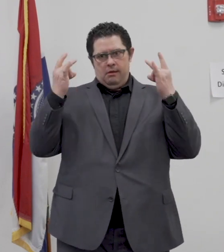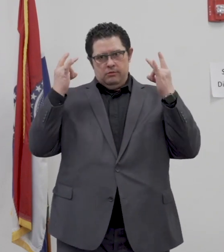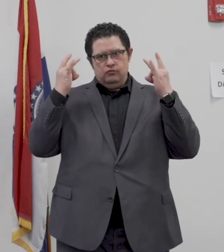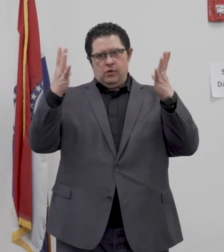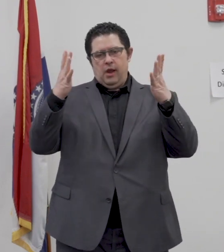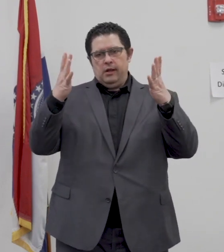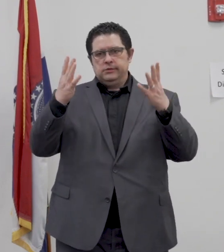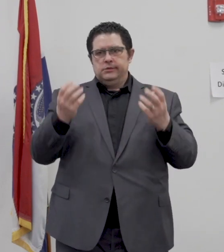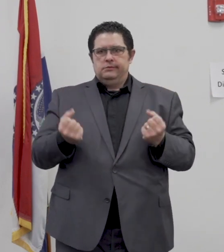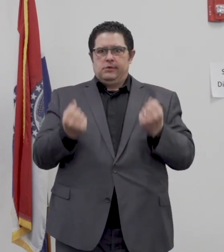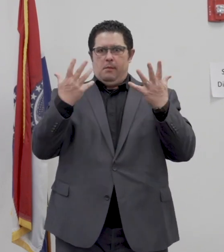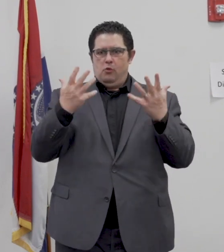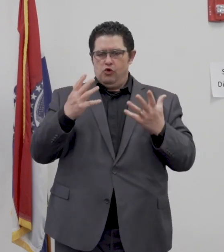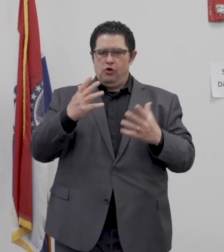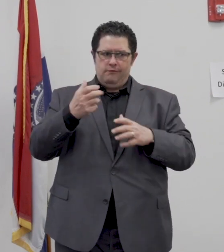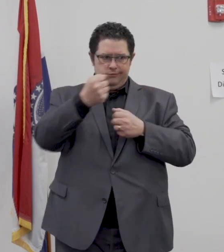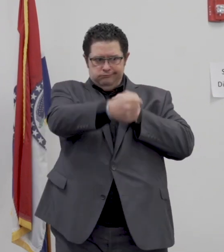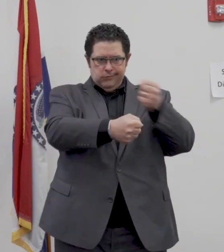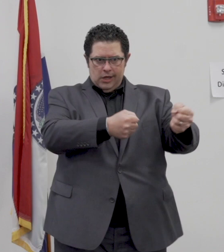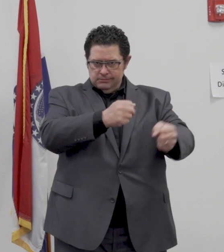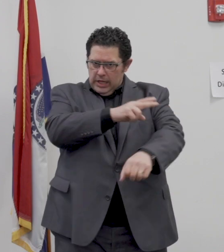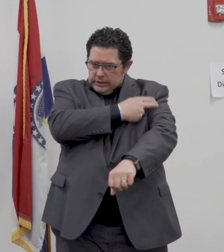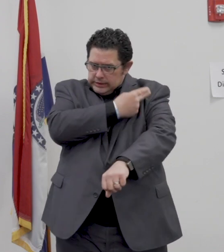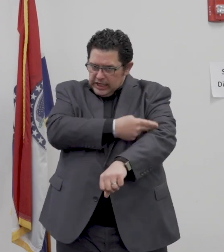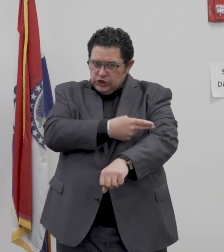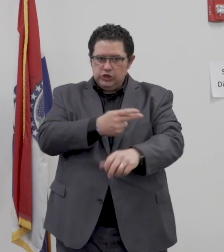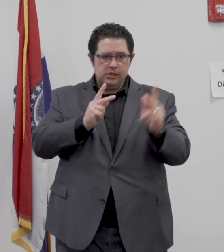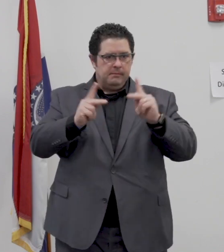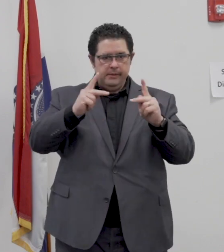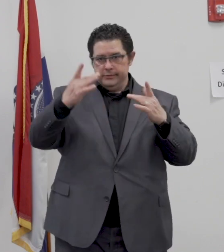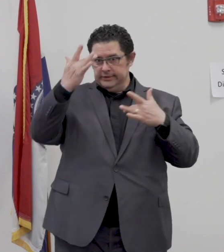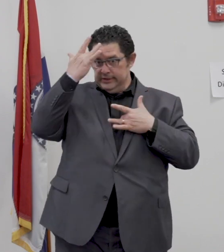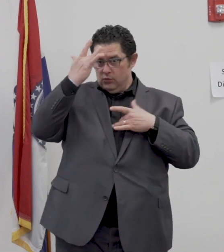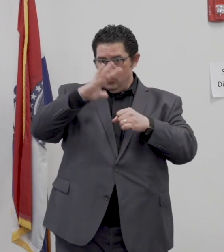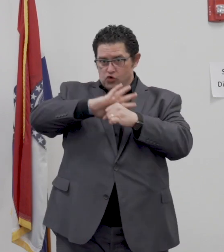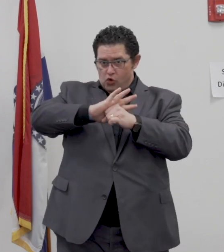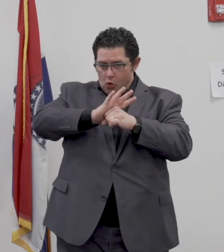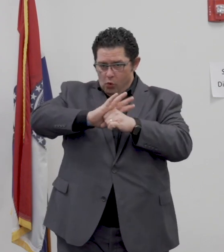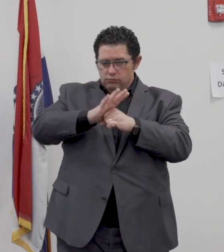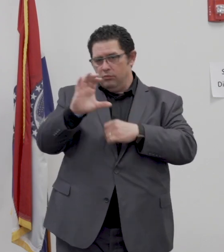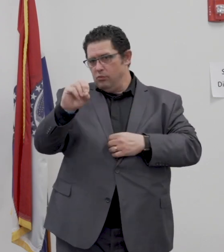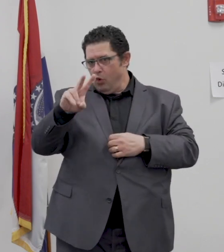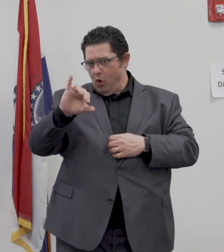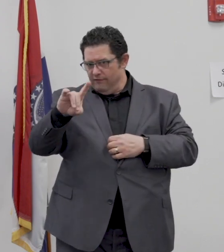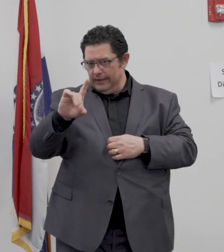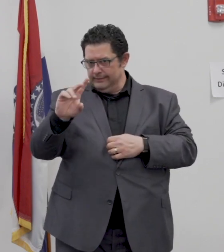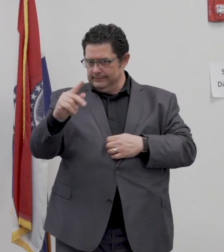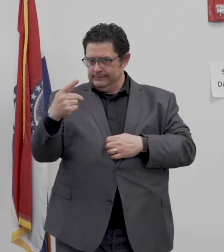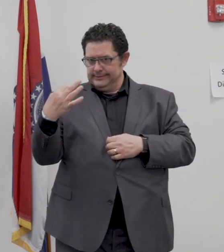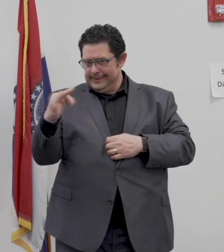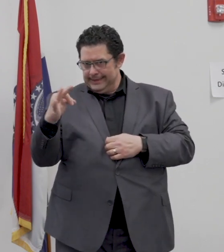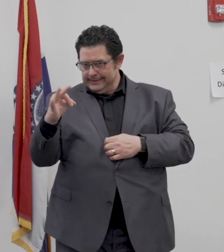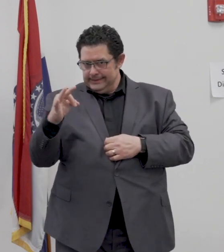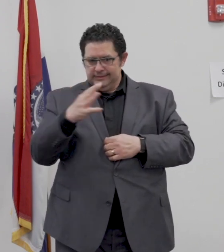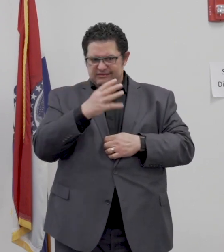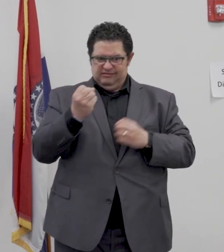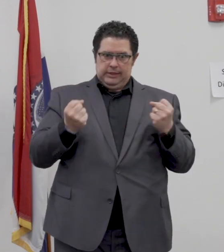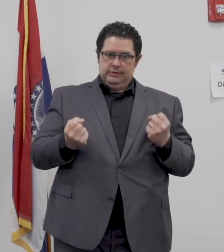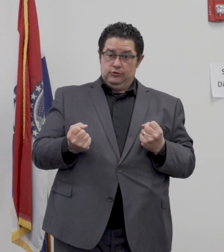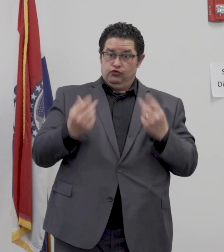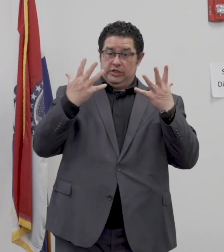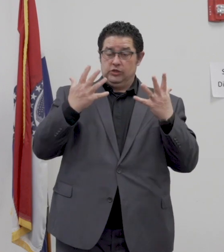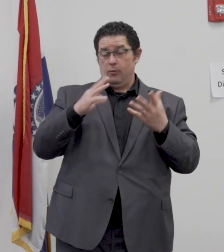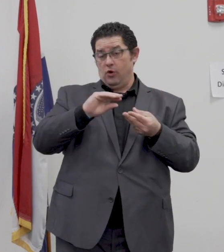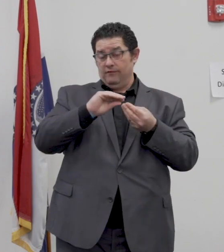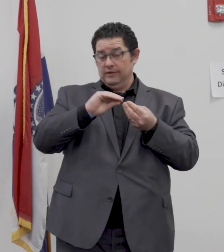hospitalizations, a tragic number of people sick with COVID-19, and a tragic number of deaths. But we are better positioned to come out of